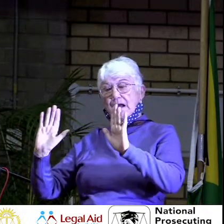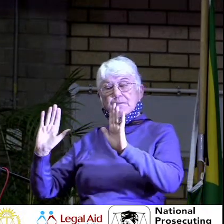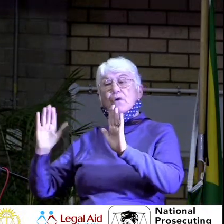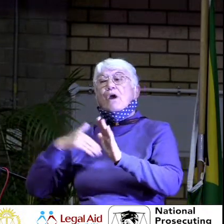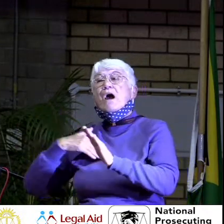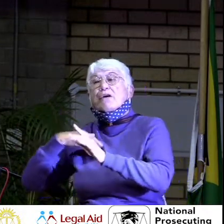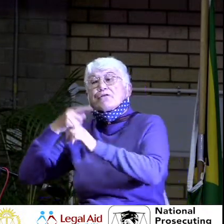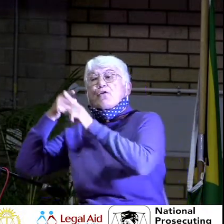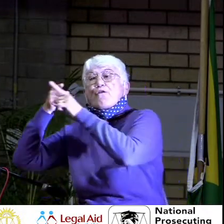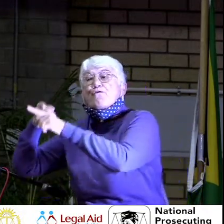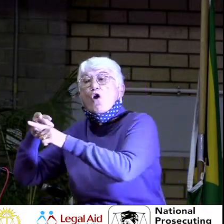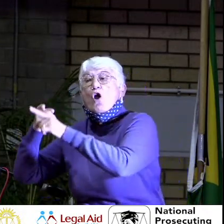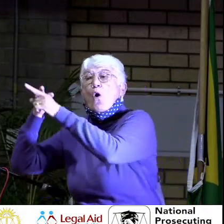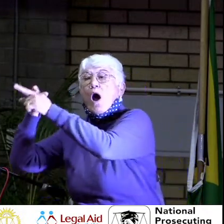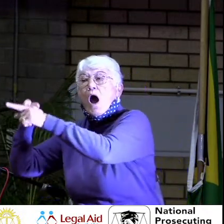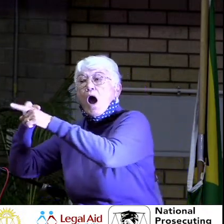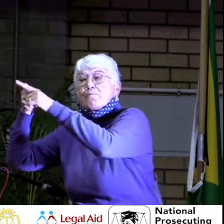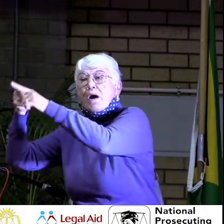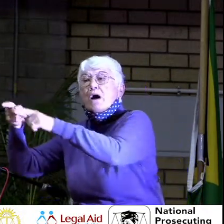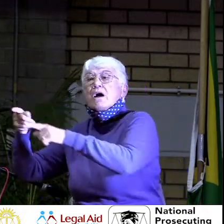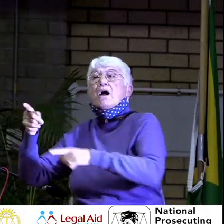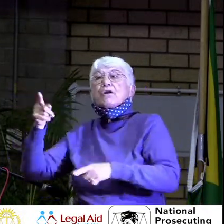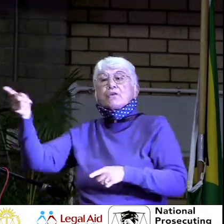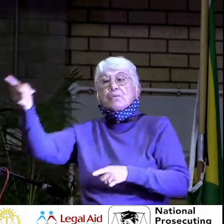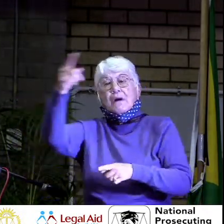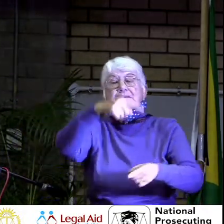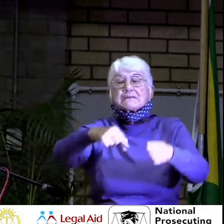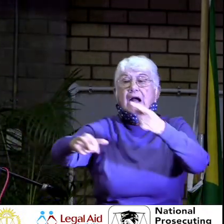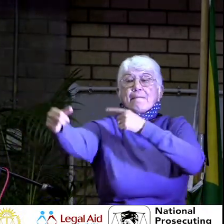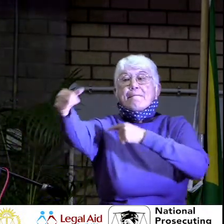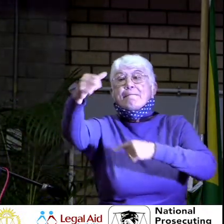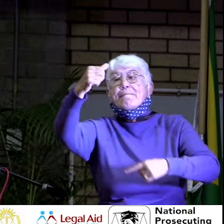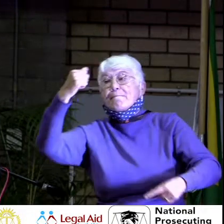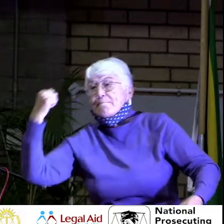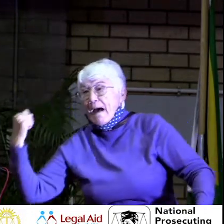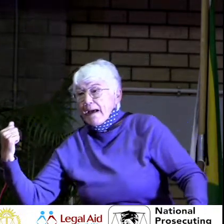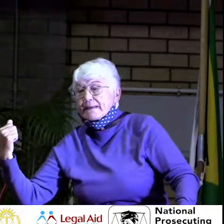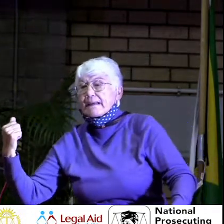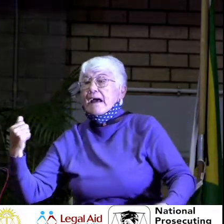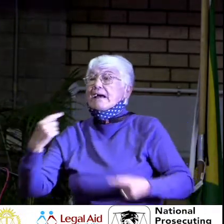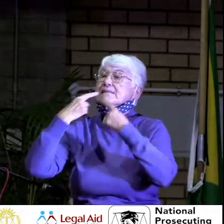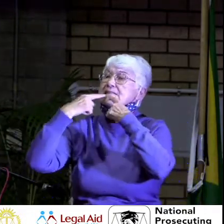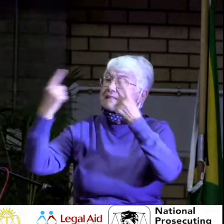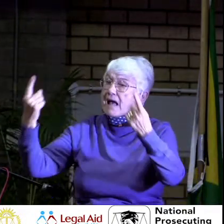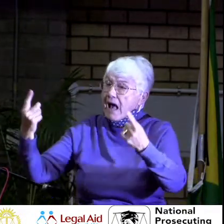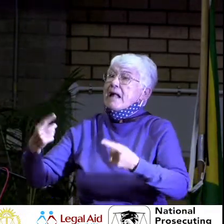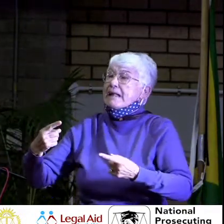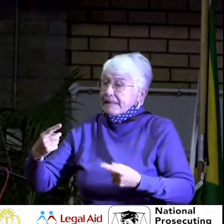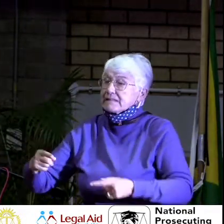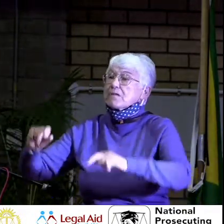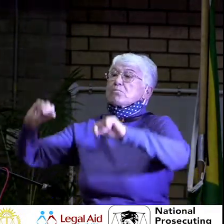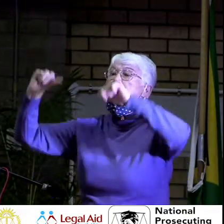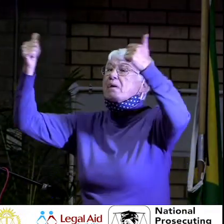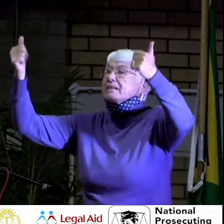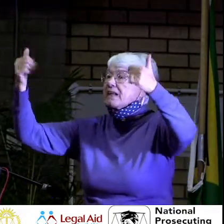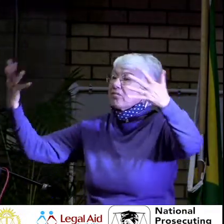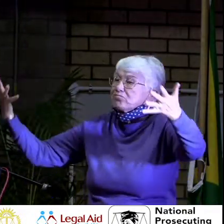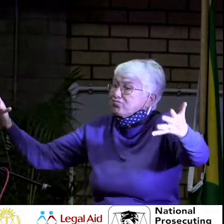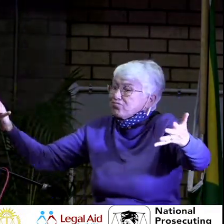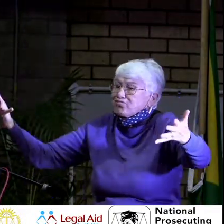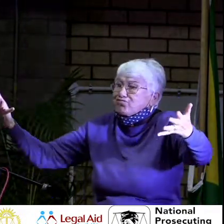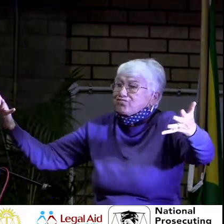we need people to come back to say what has been done. We need stakeholders to engage, to find